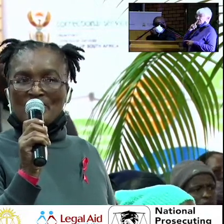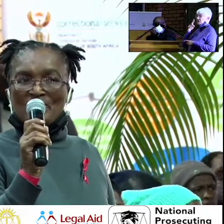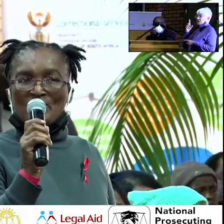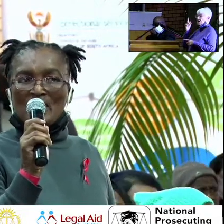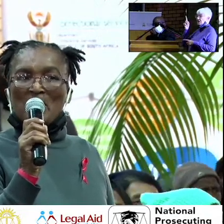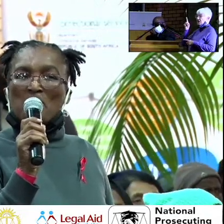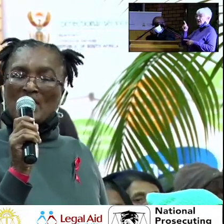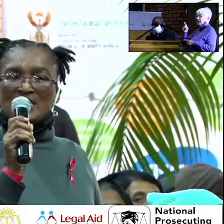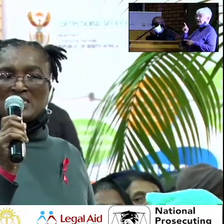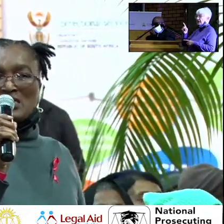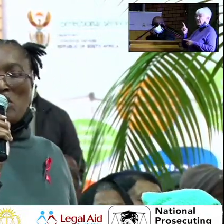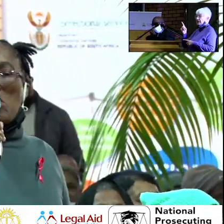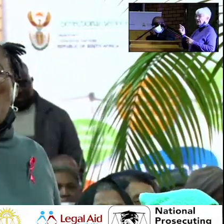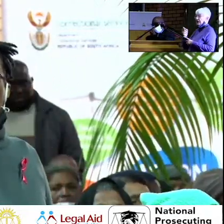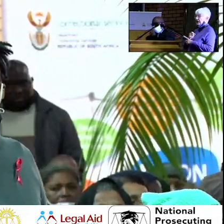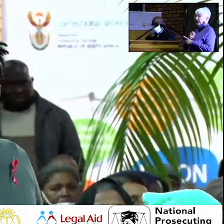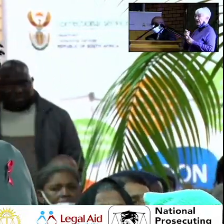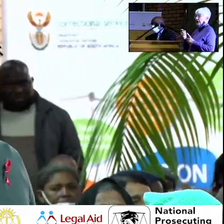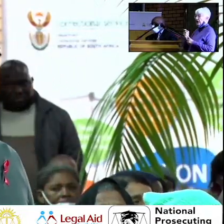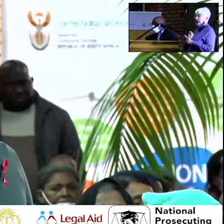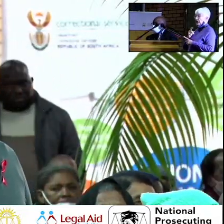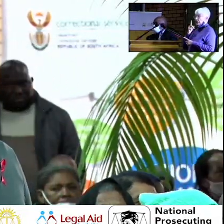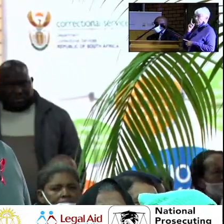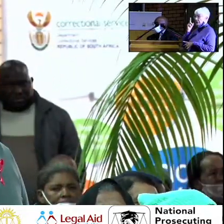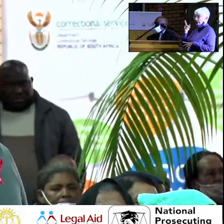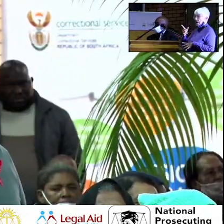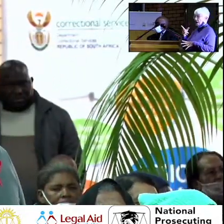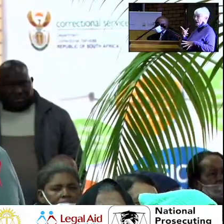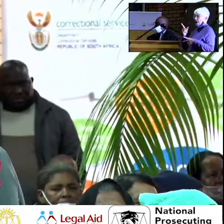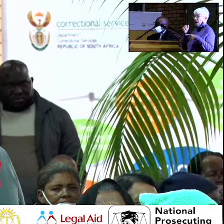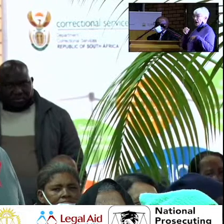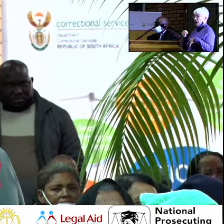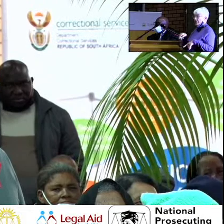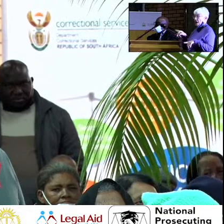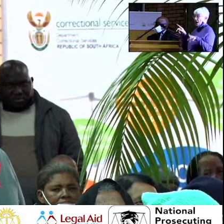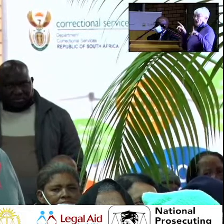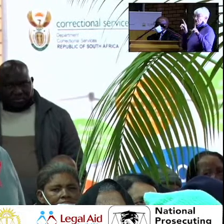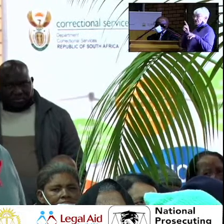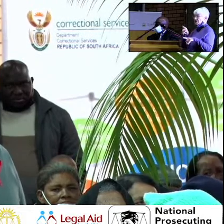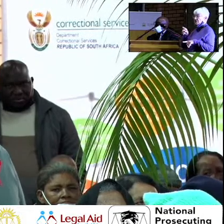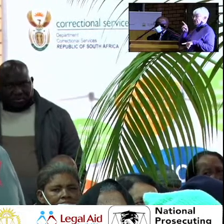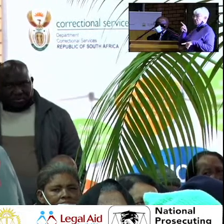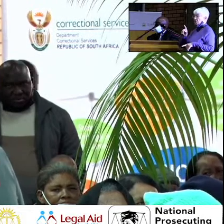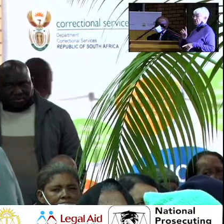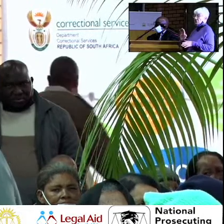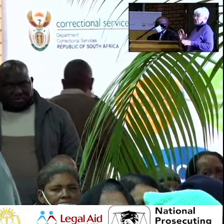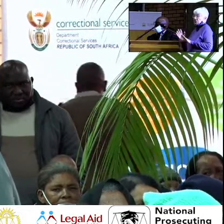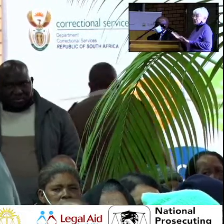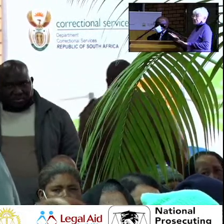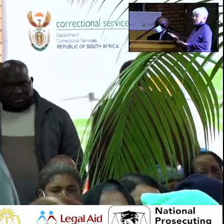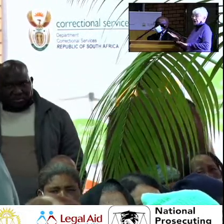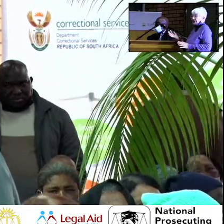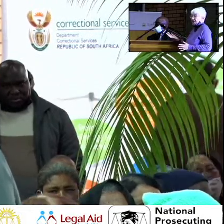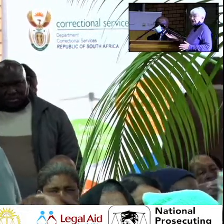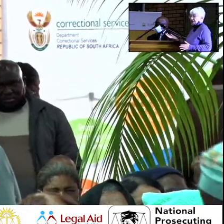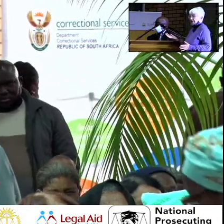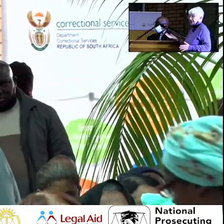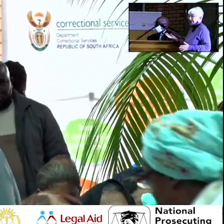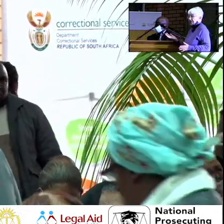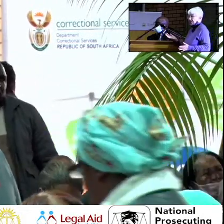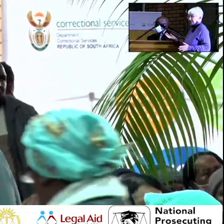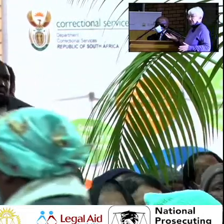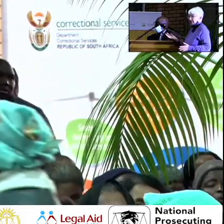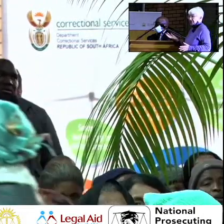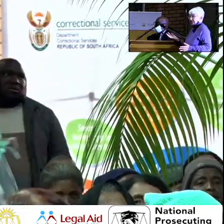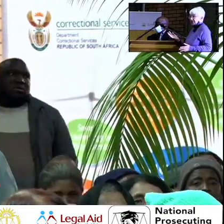Sissy, please go home because we are busy with important things. Whereas